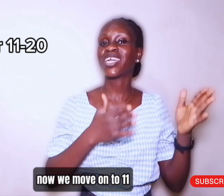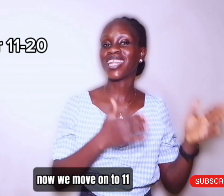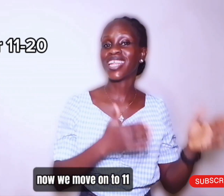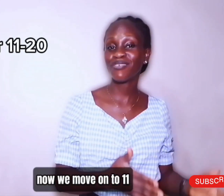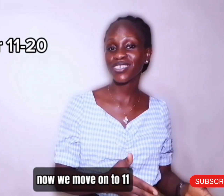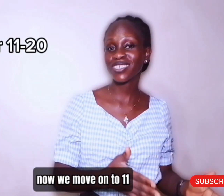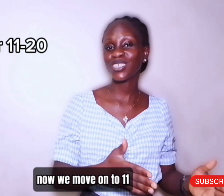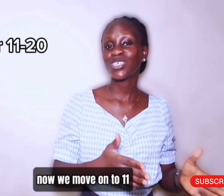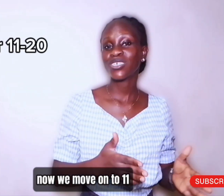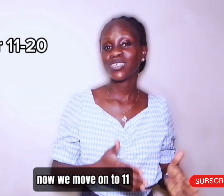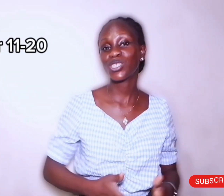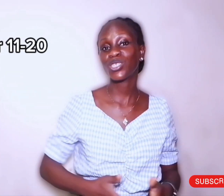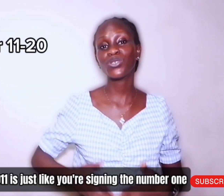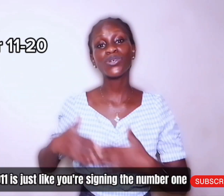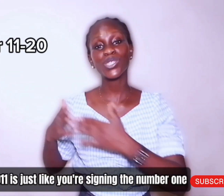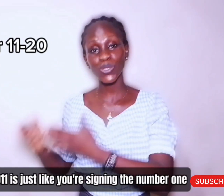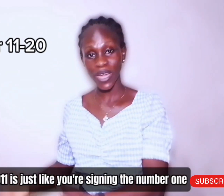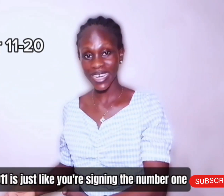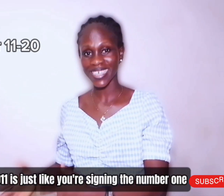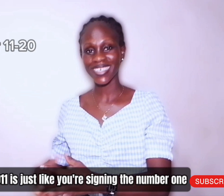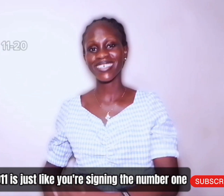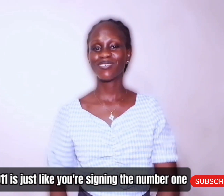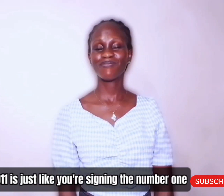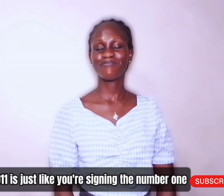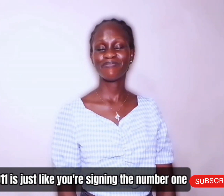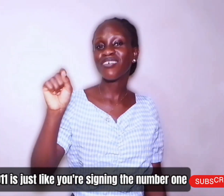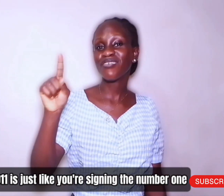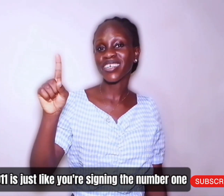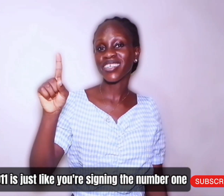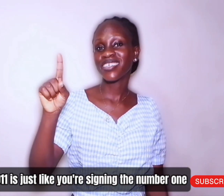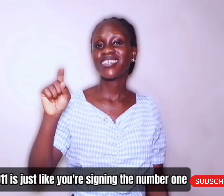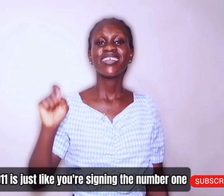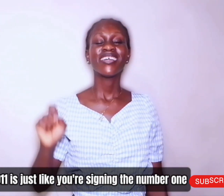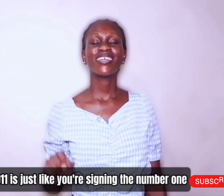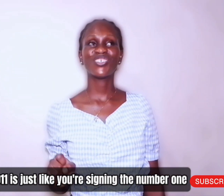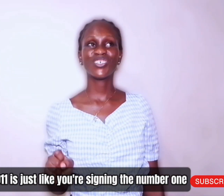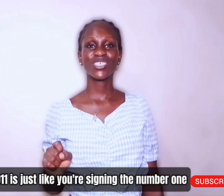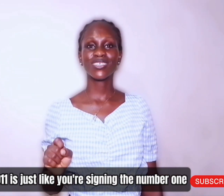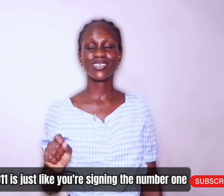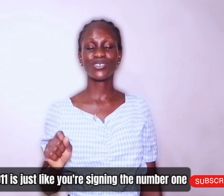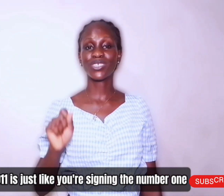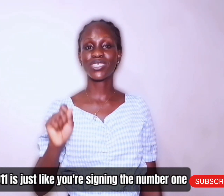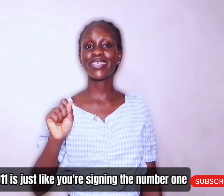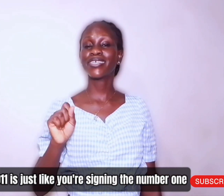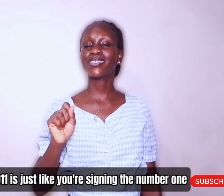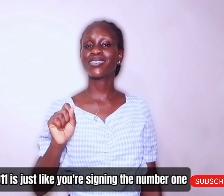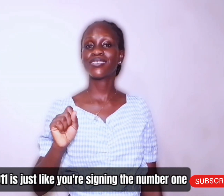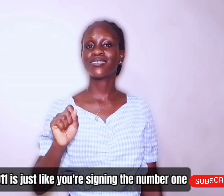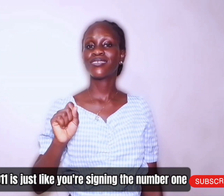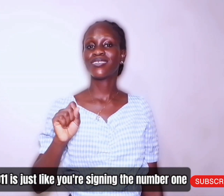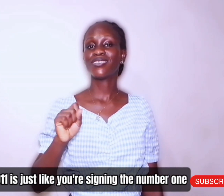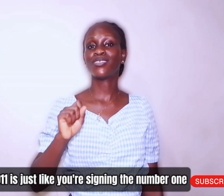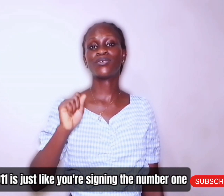11 to 20. 11 is just like you're signing the number